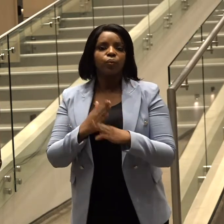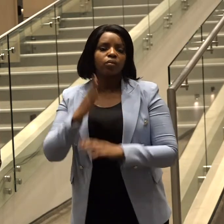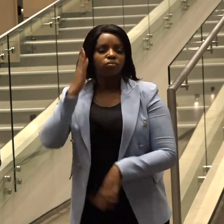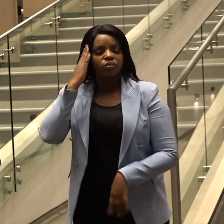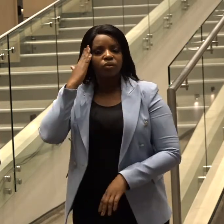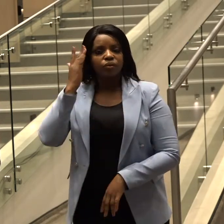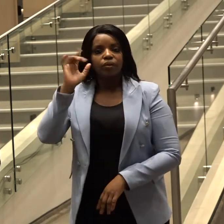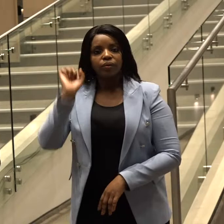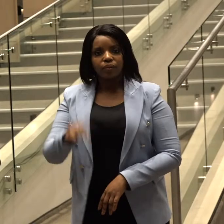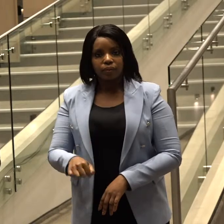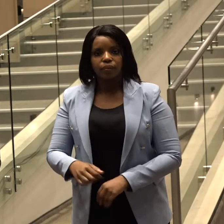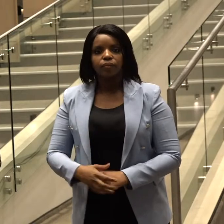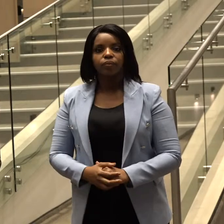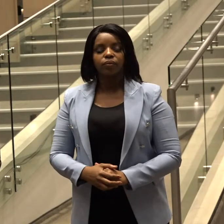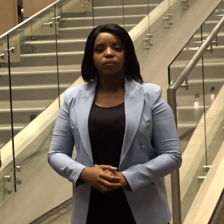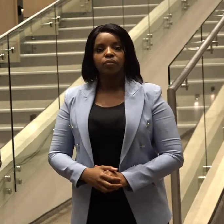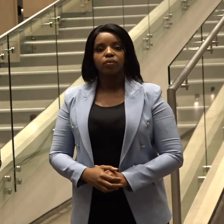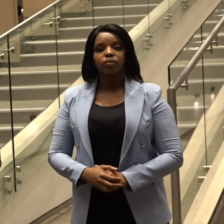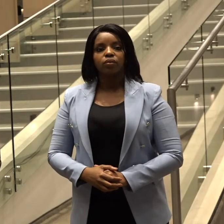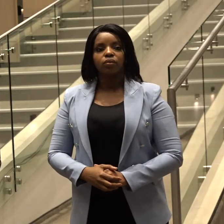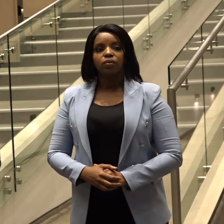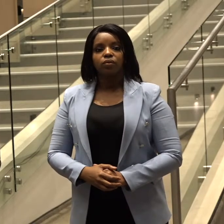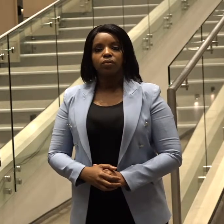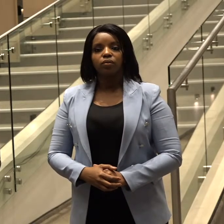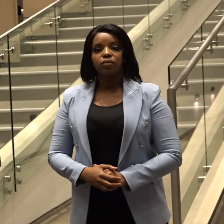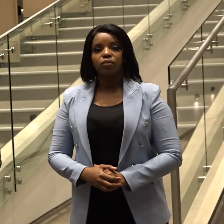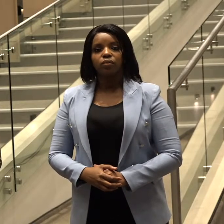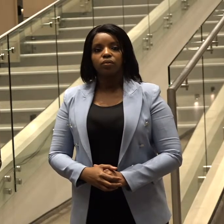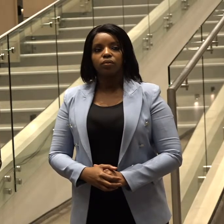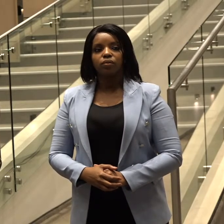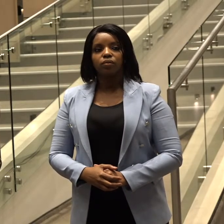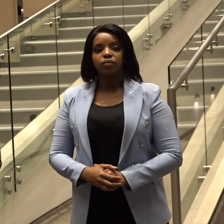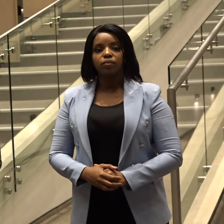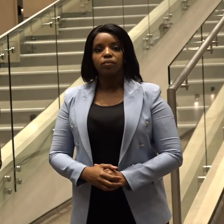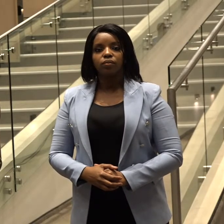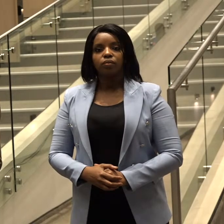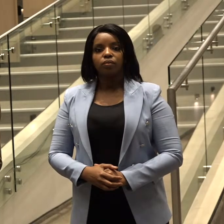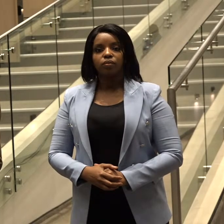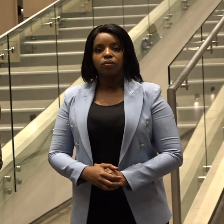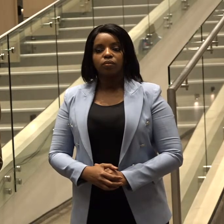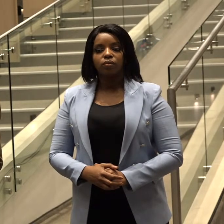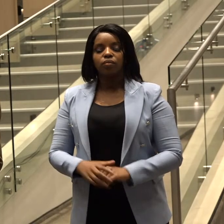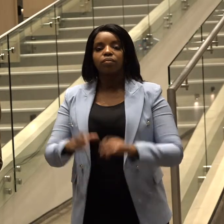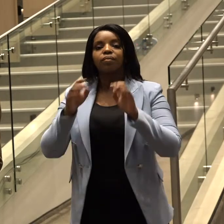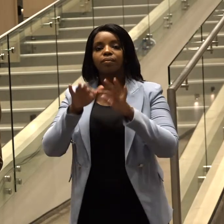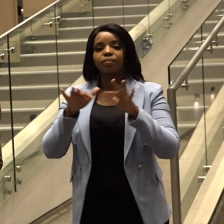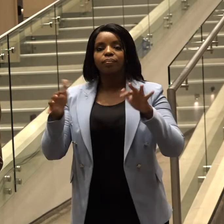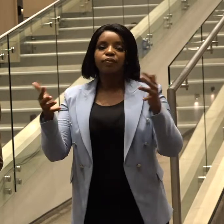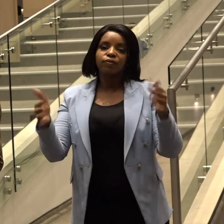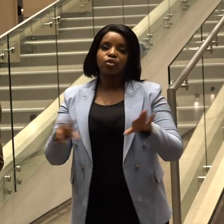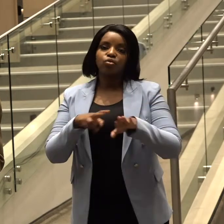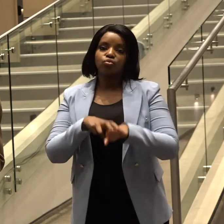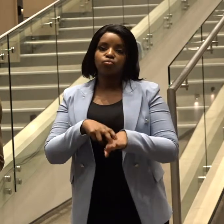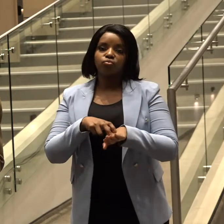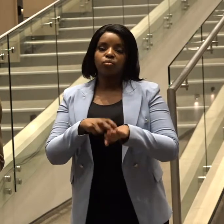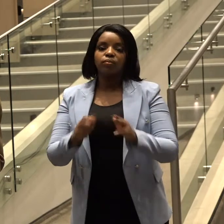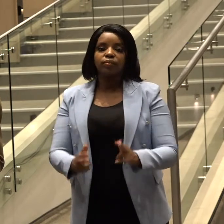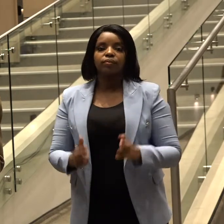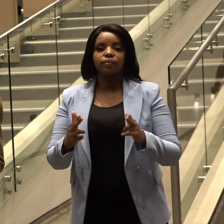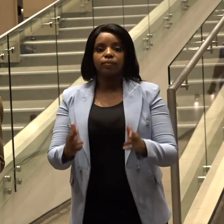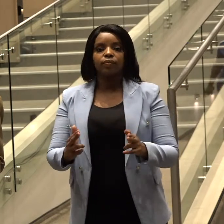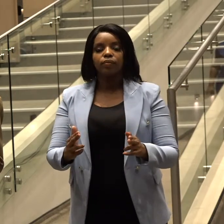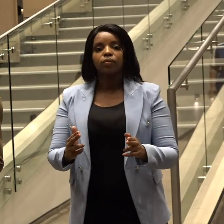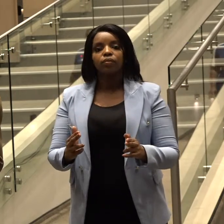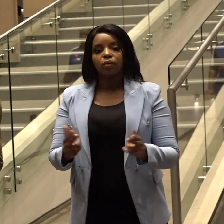reused material for you the work they do the so that it may be temporary after